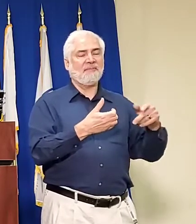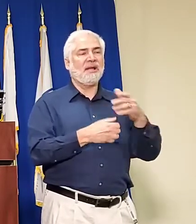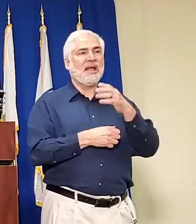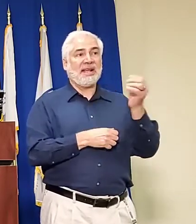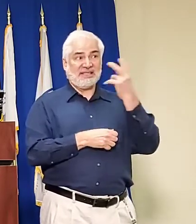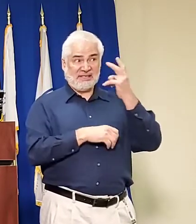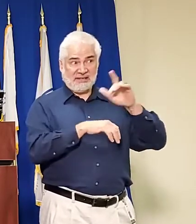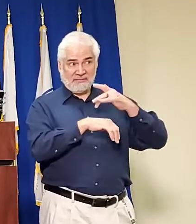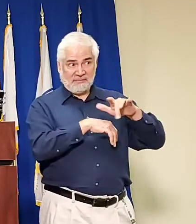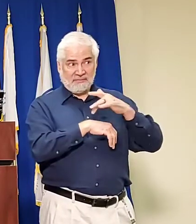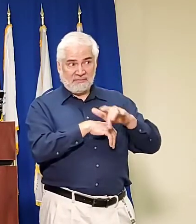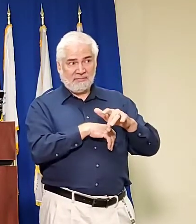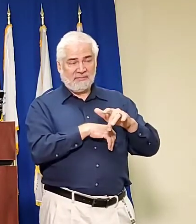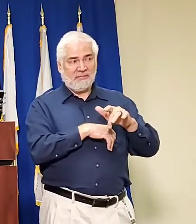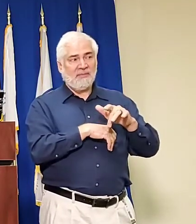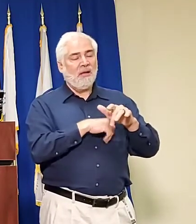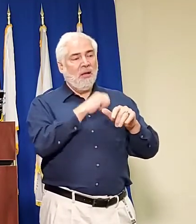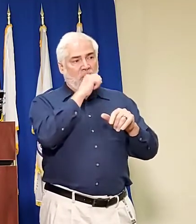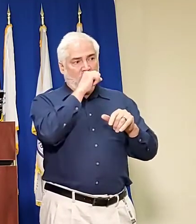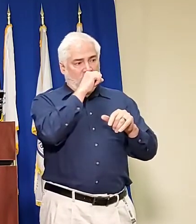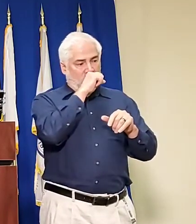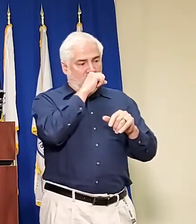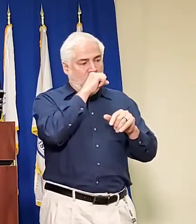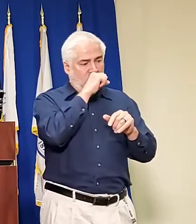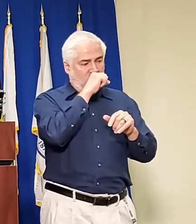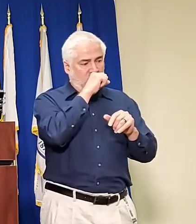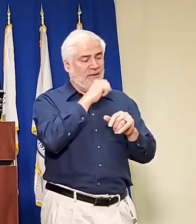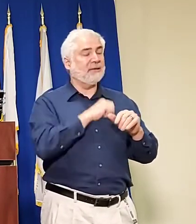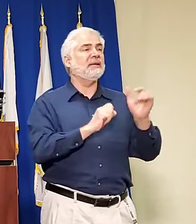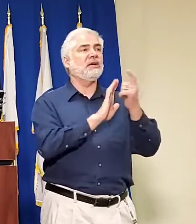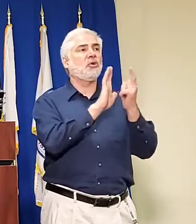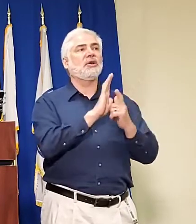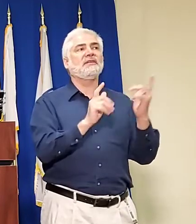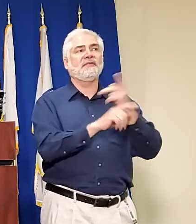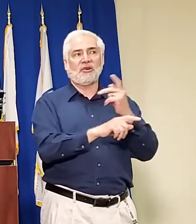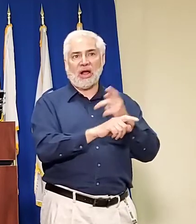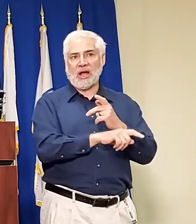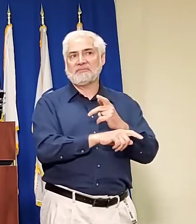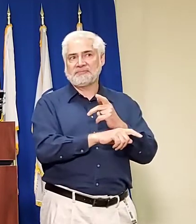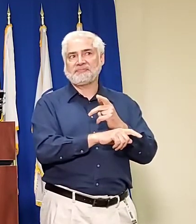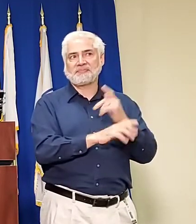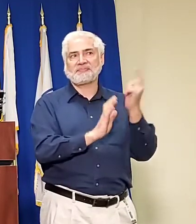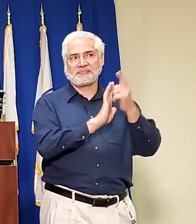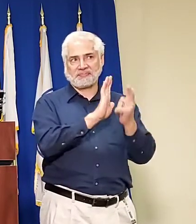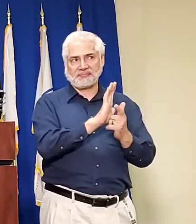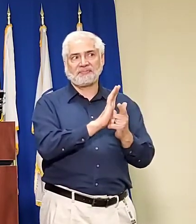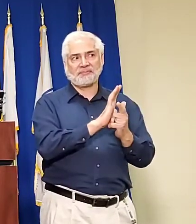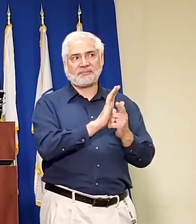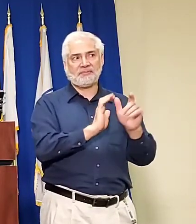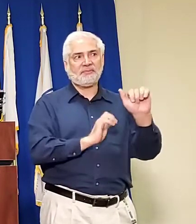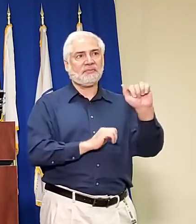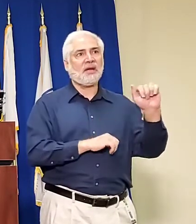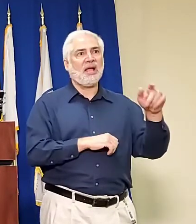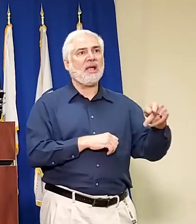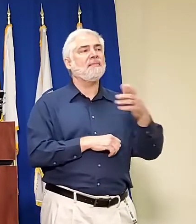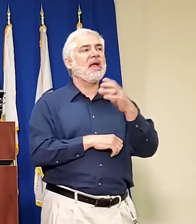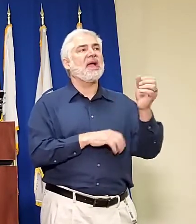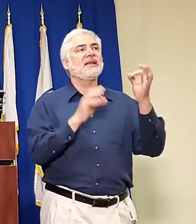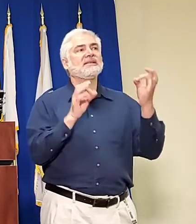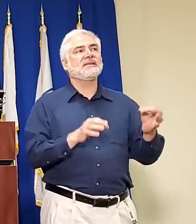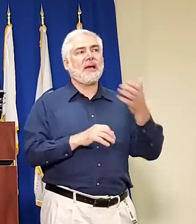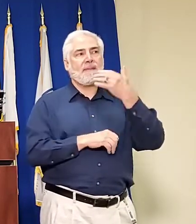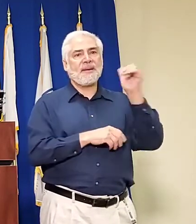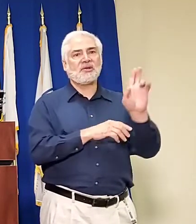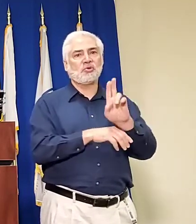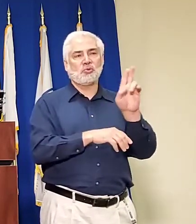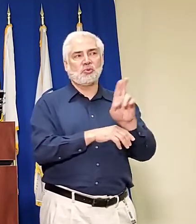app's available and let the attorneys work through any concerns they might have about the legalities of the app and determine the